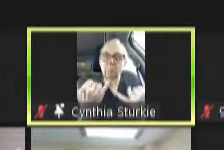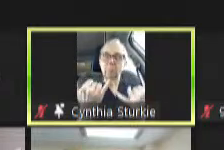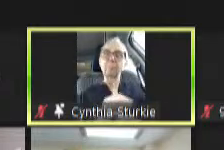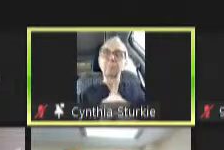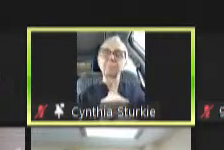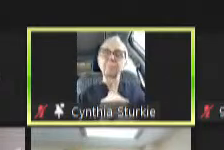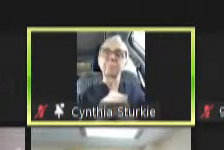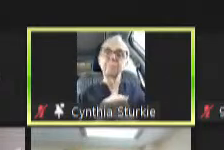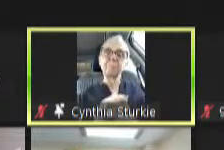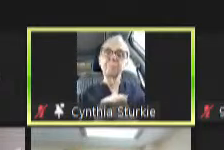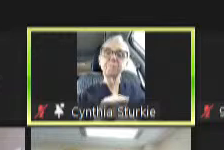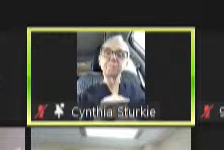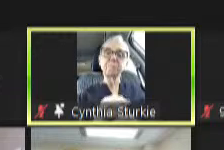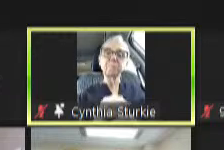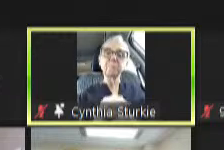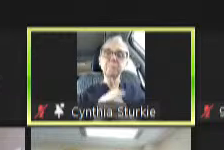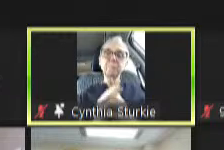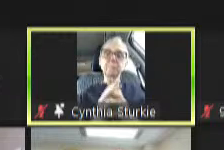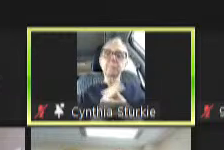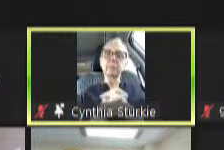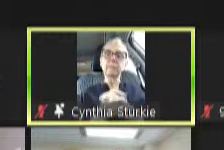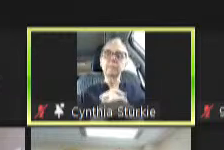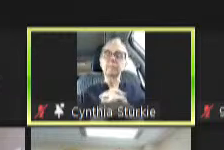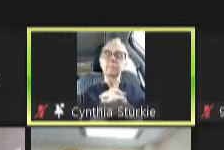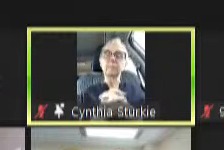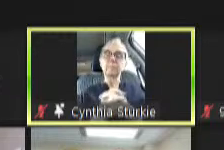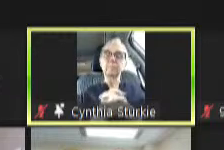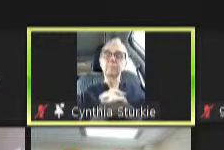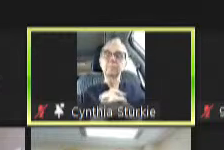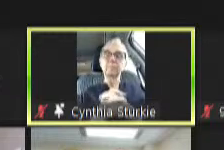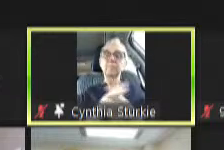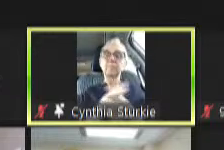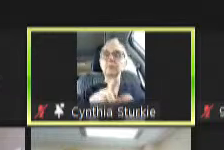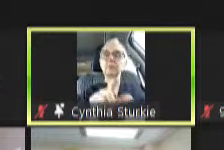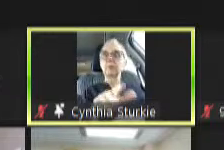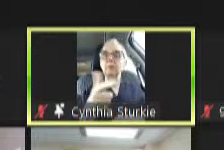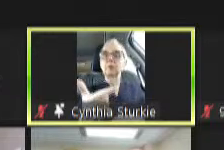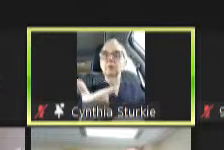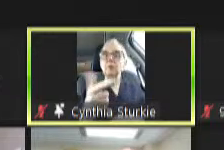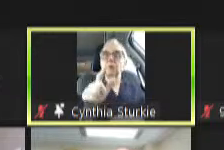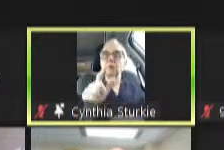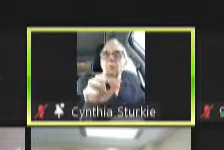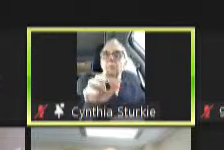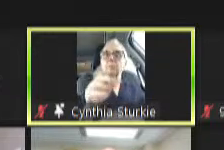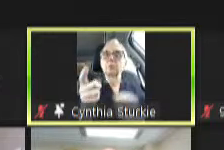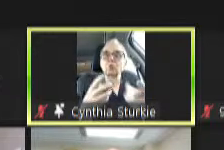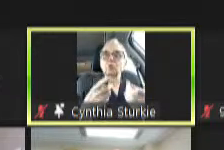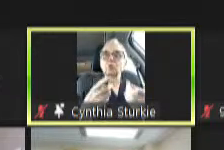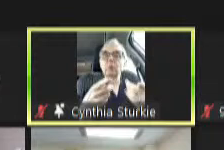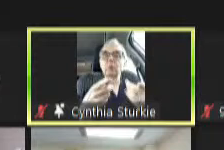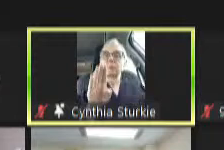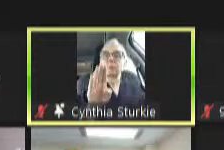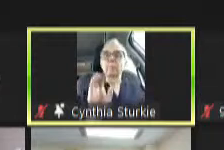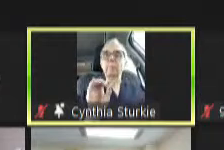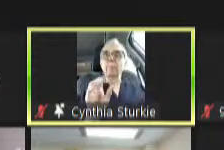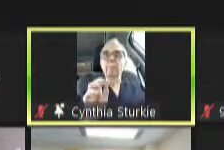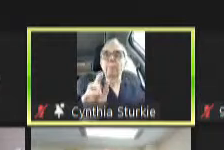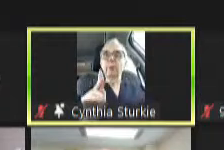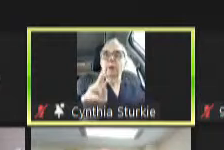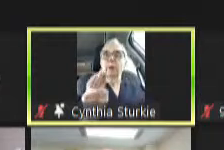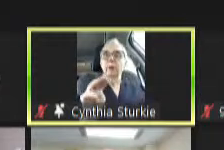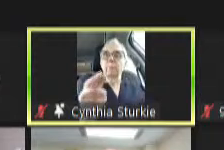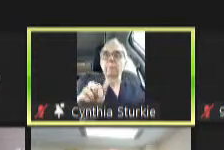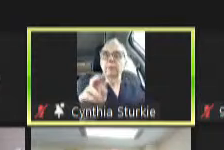please. And with that, I'll hand it over to Director Bookman. Thank you, Dr. Herlihy, and thanks everybody for